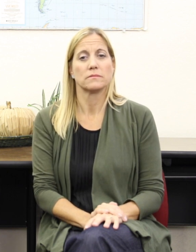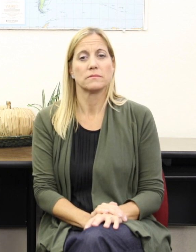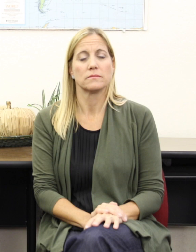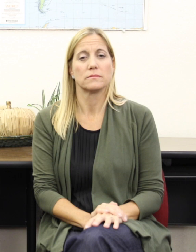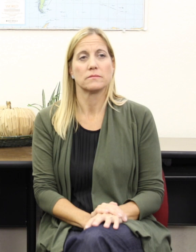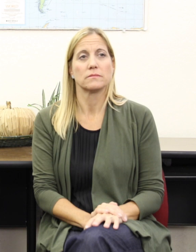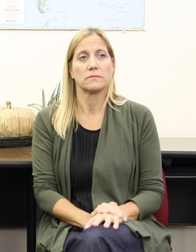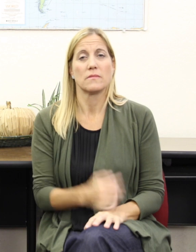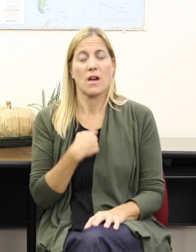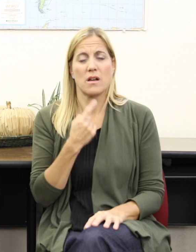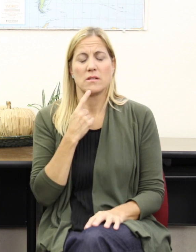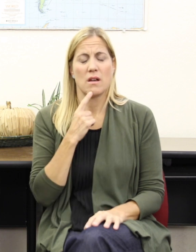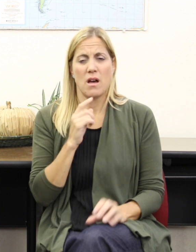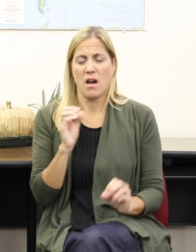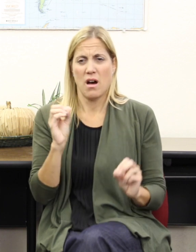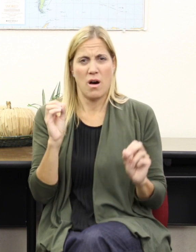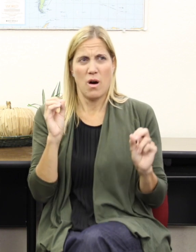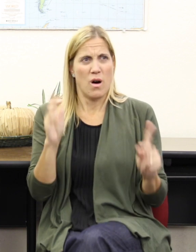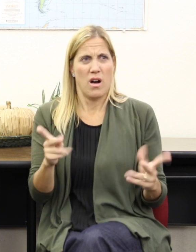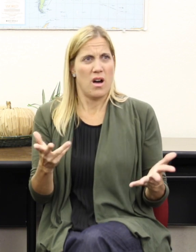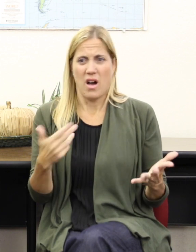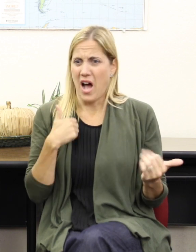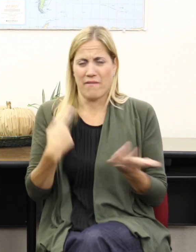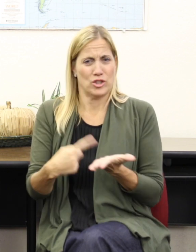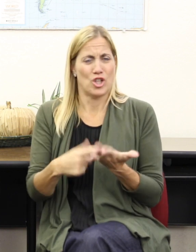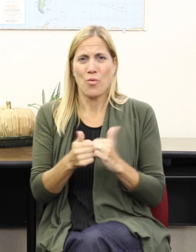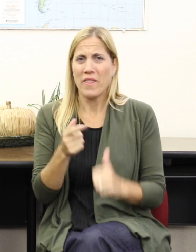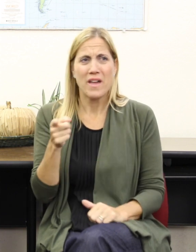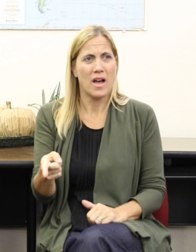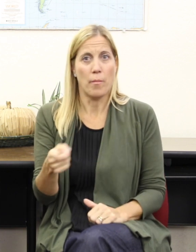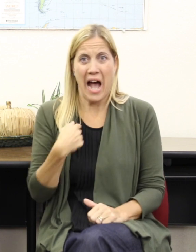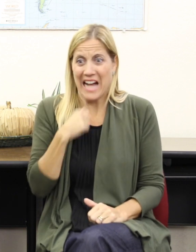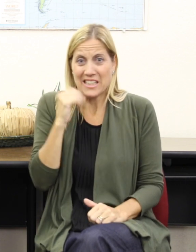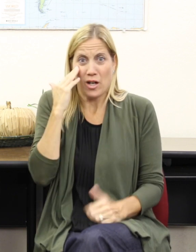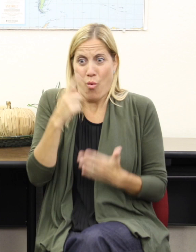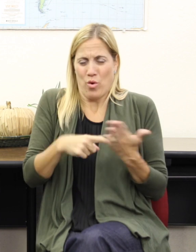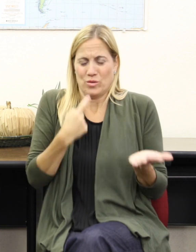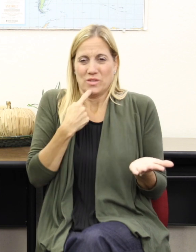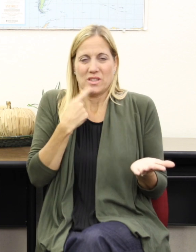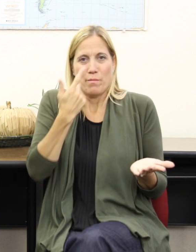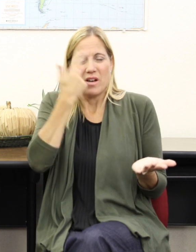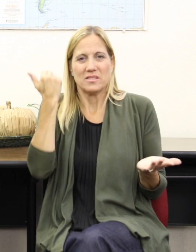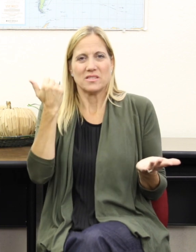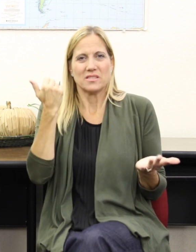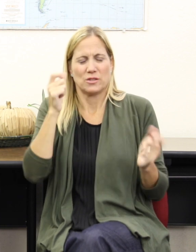Then I said, okay, I'm going to try to talk to him. I didn't know what to say because there was a surprise for me.